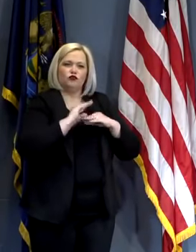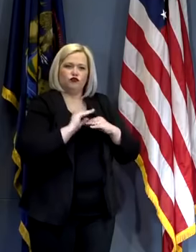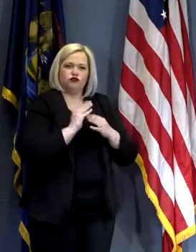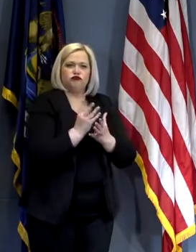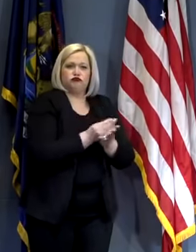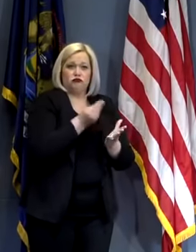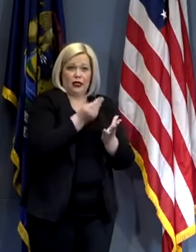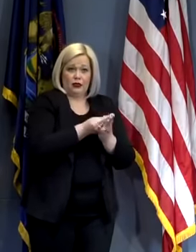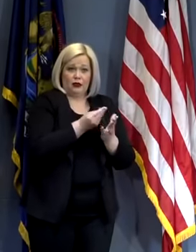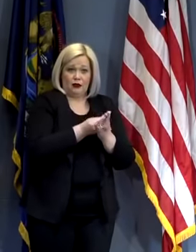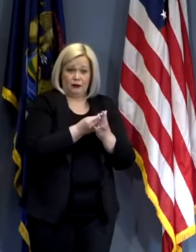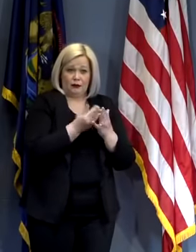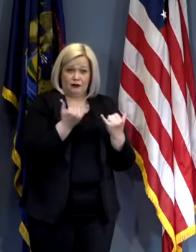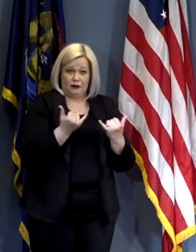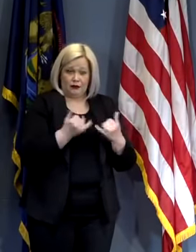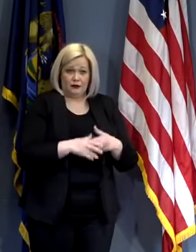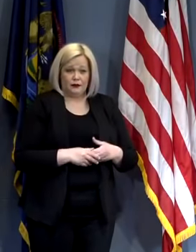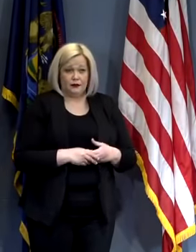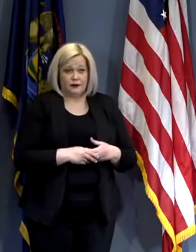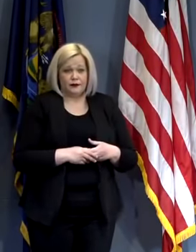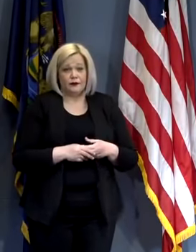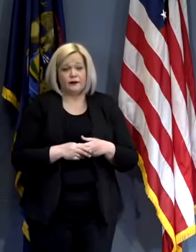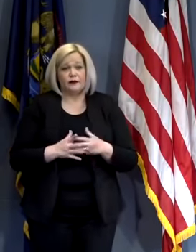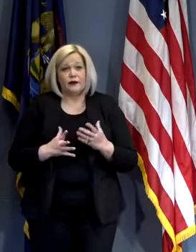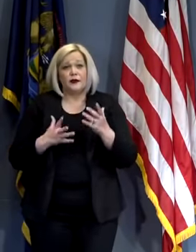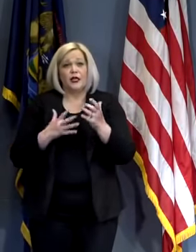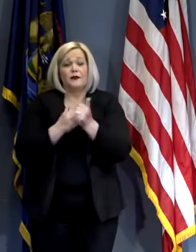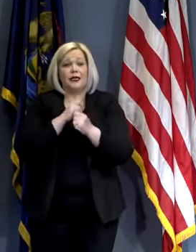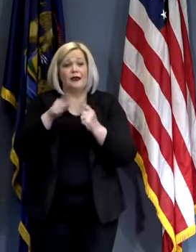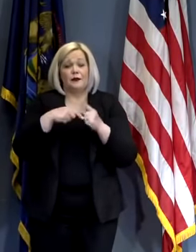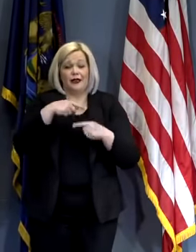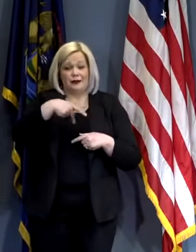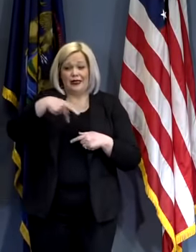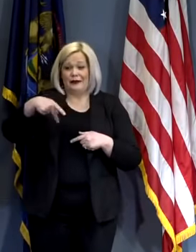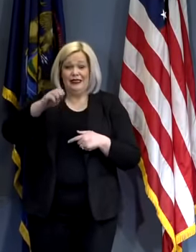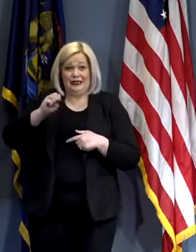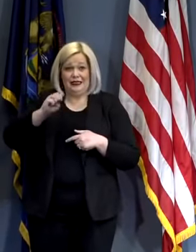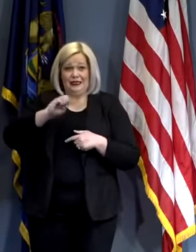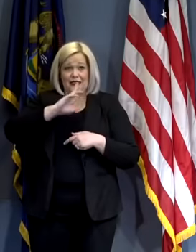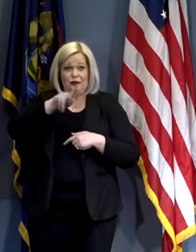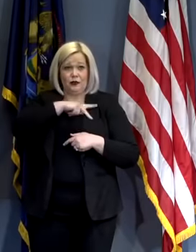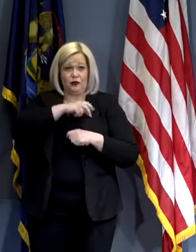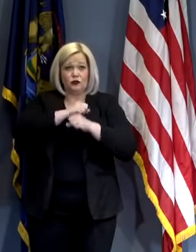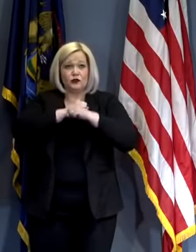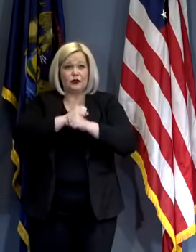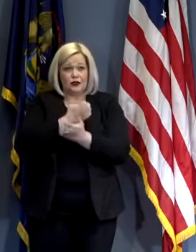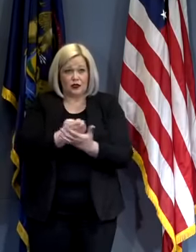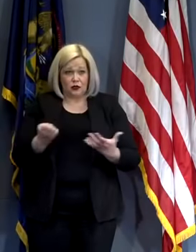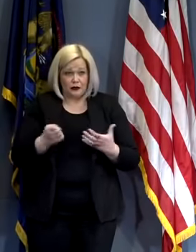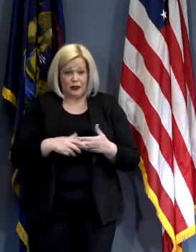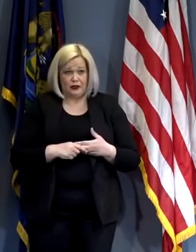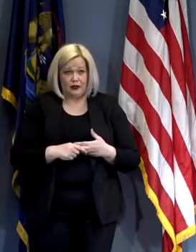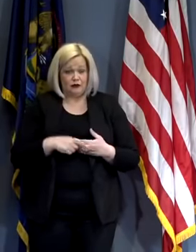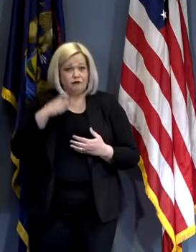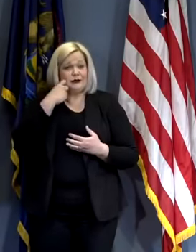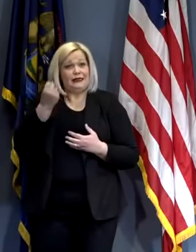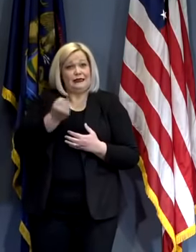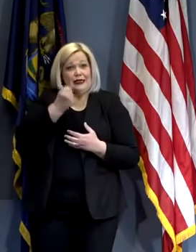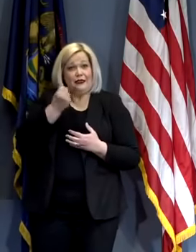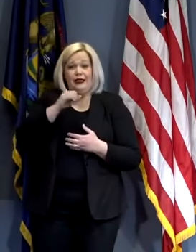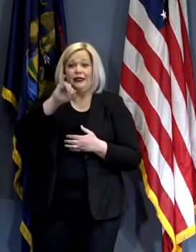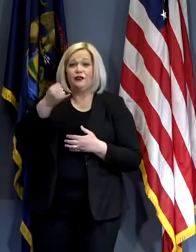during this time. I want to give you an update on the PPE, the personal protection equipment. On Saturday,